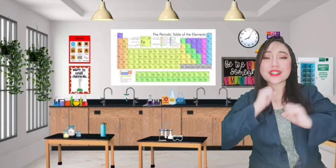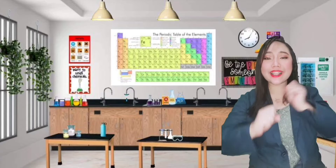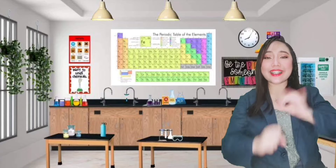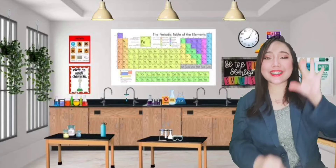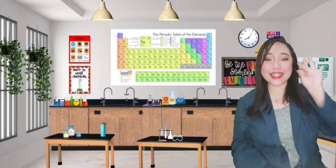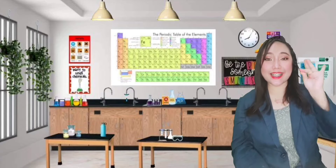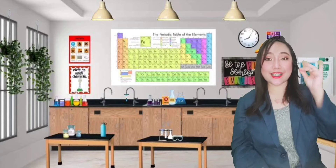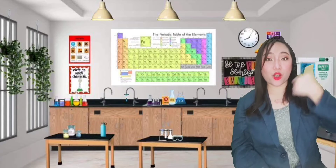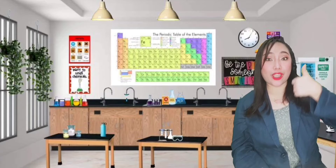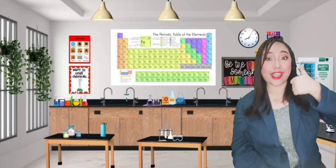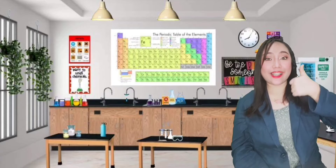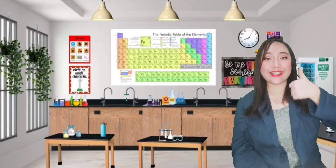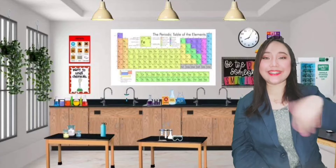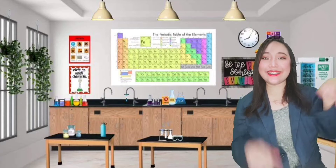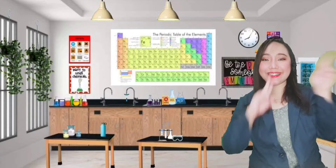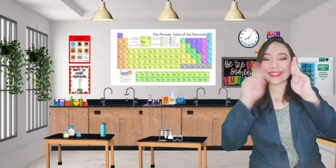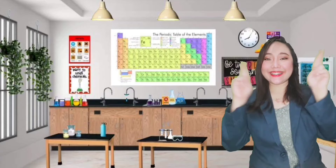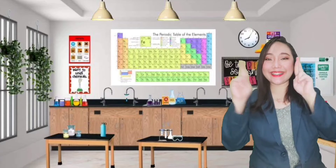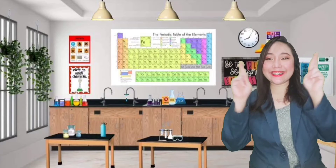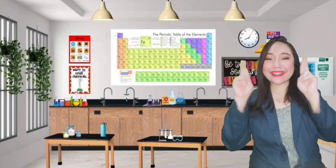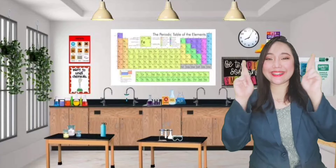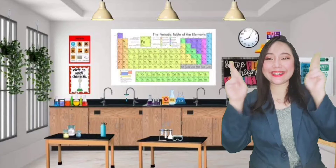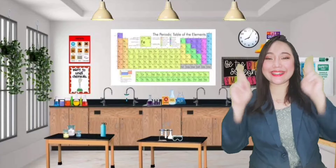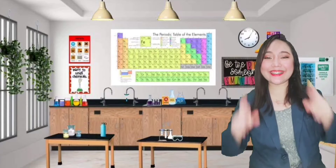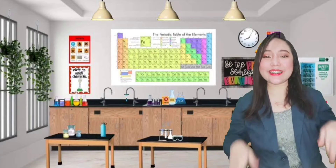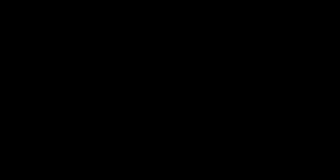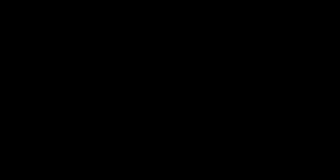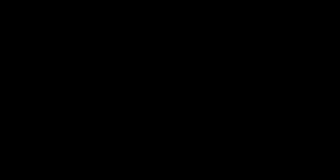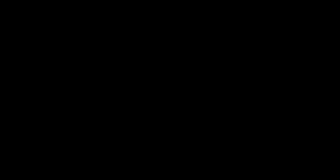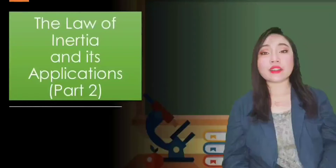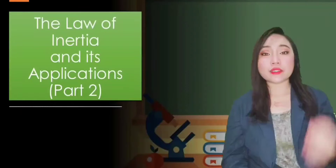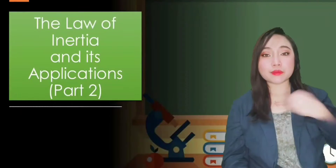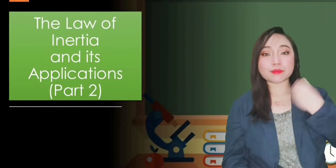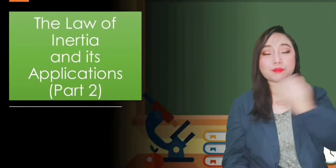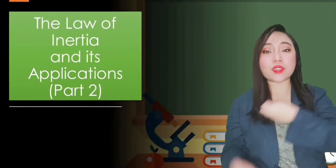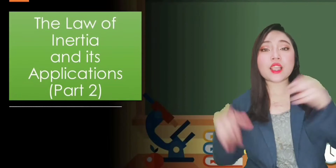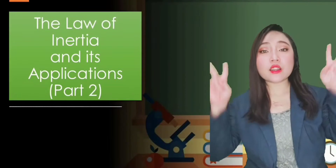about Science 8. Okay, ready?